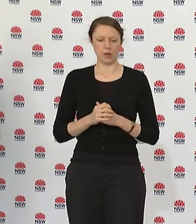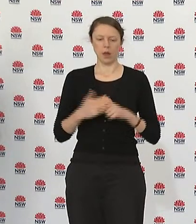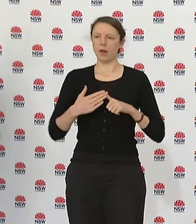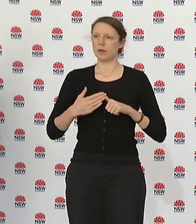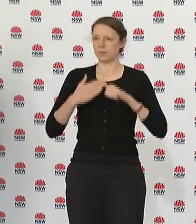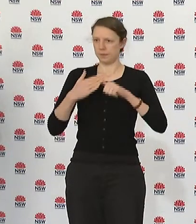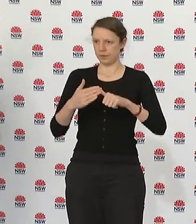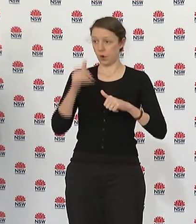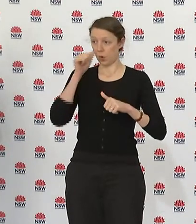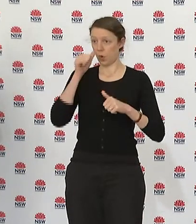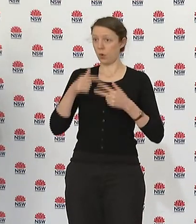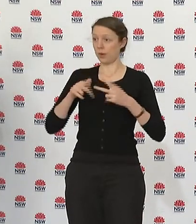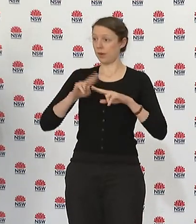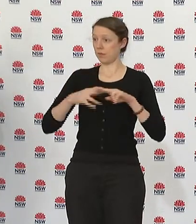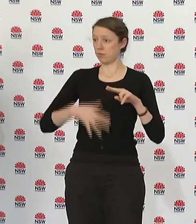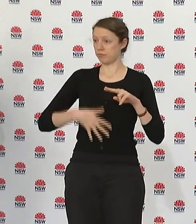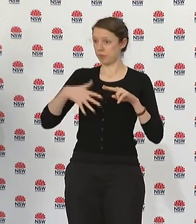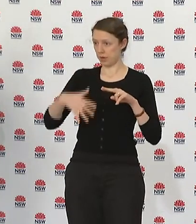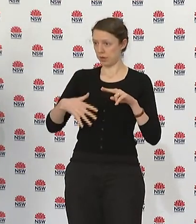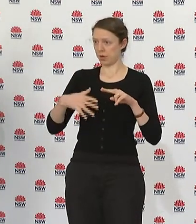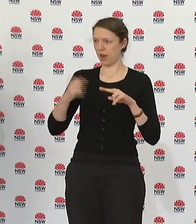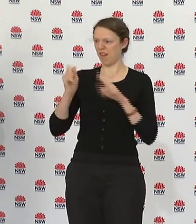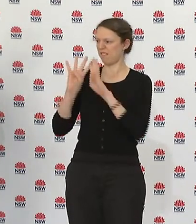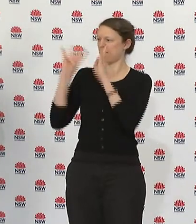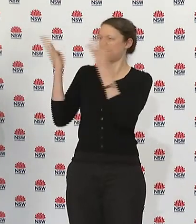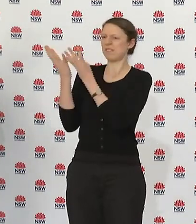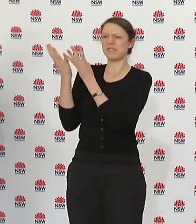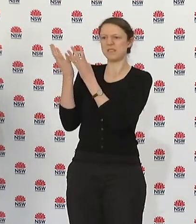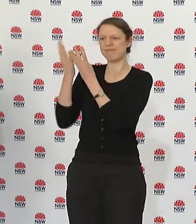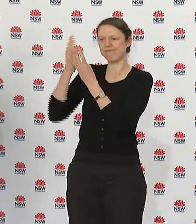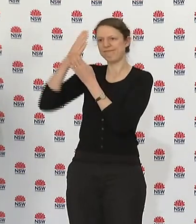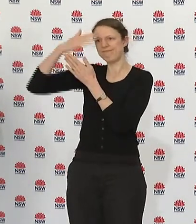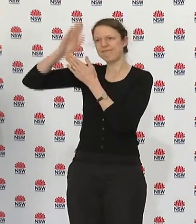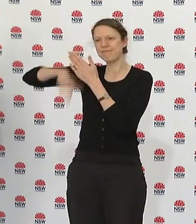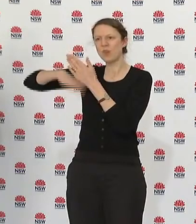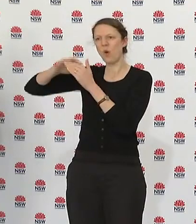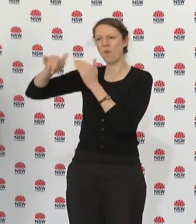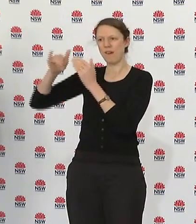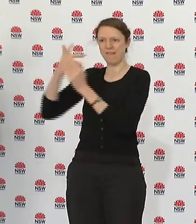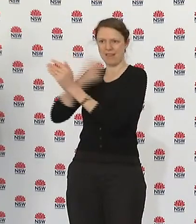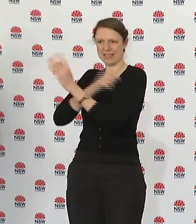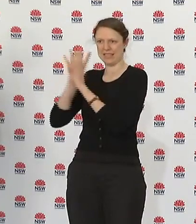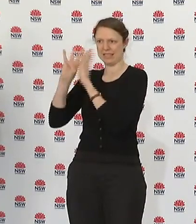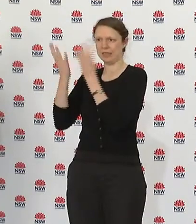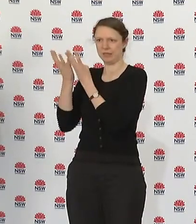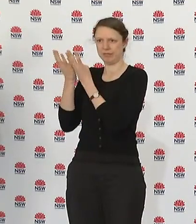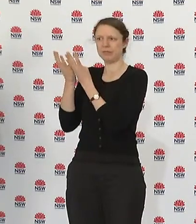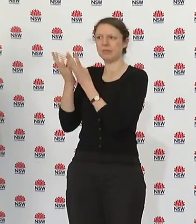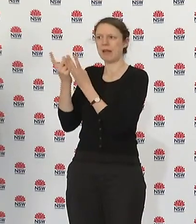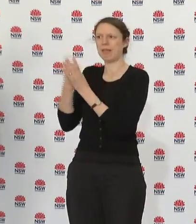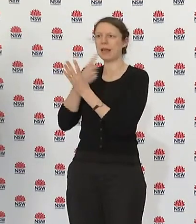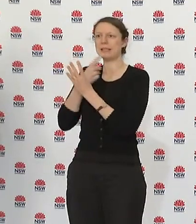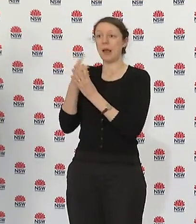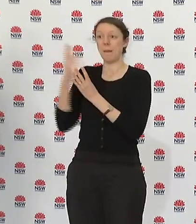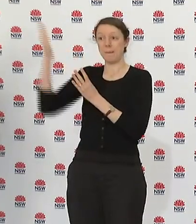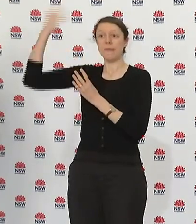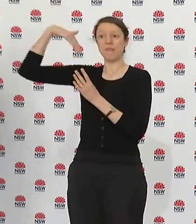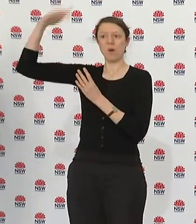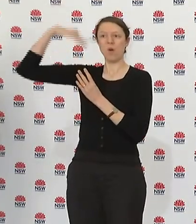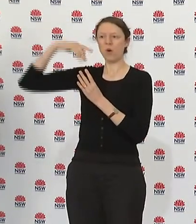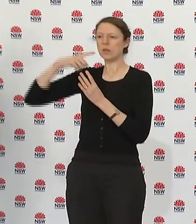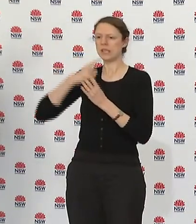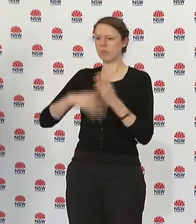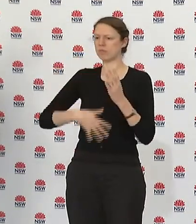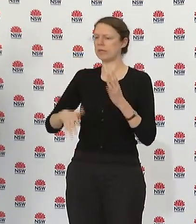the health advice out of the specialist group that advised the federal government until recently was to not have it, but more recently they've